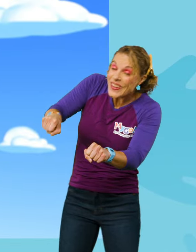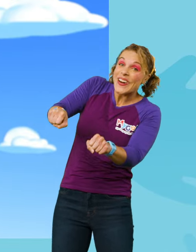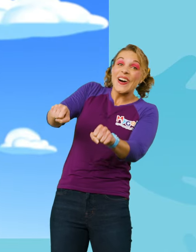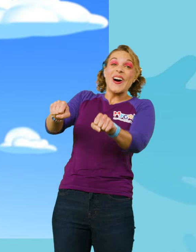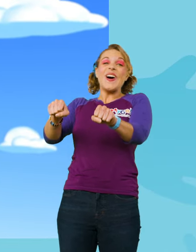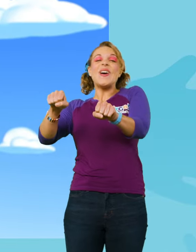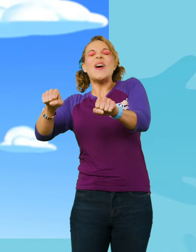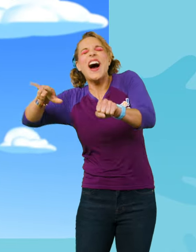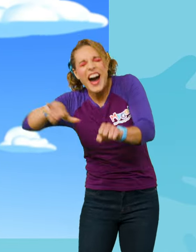Wee!